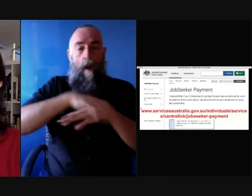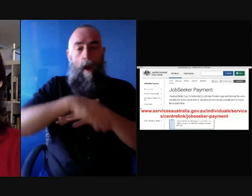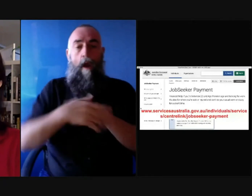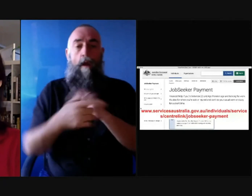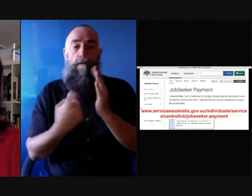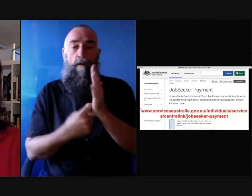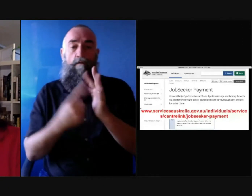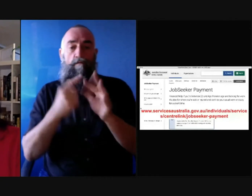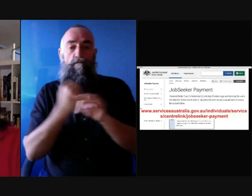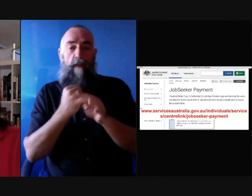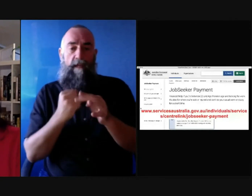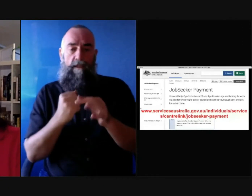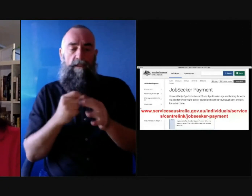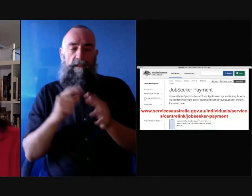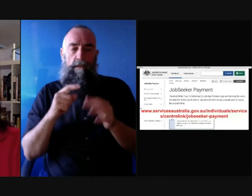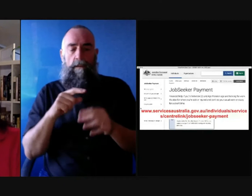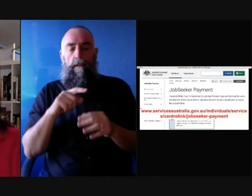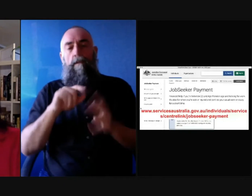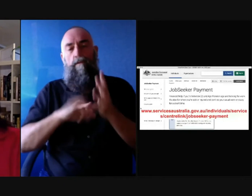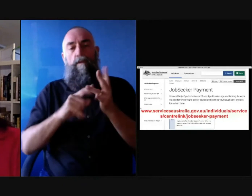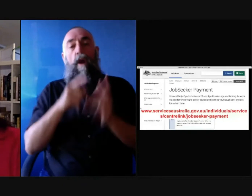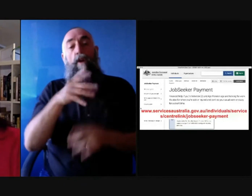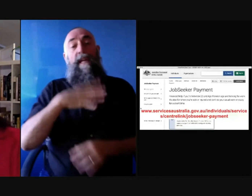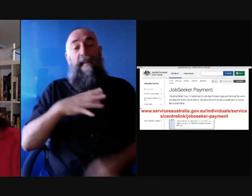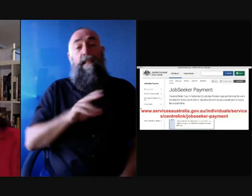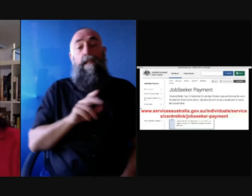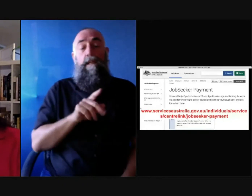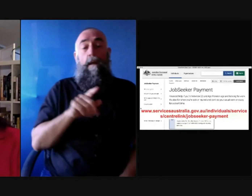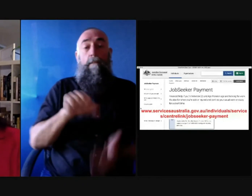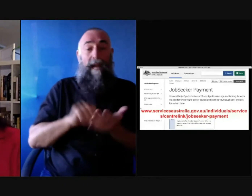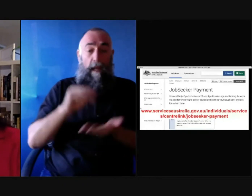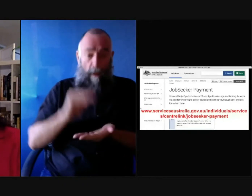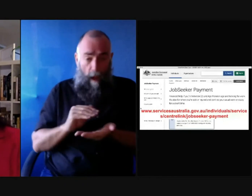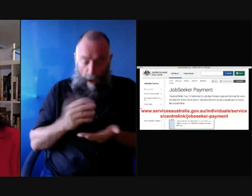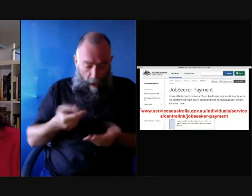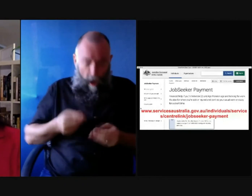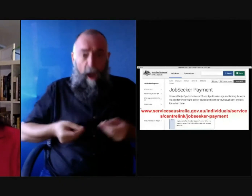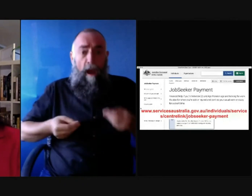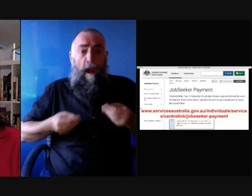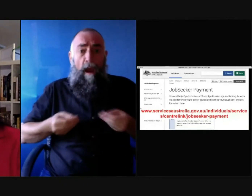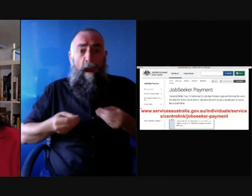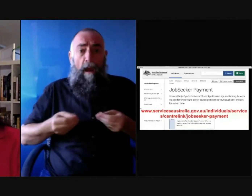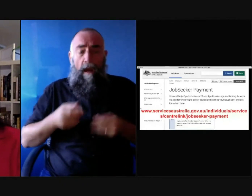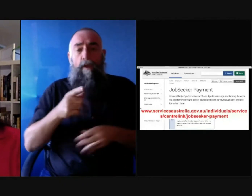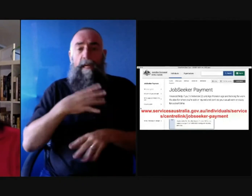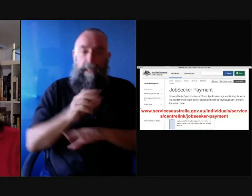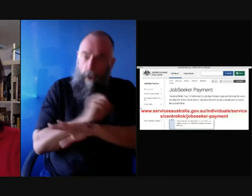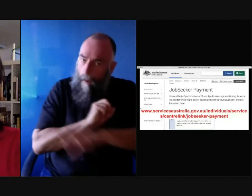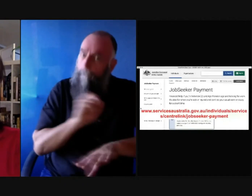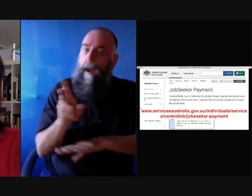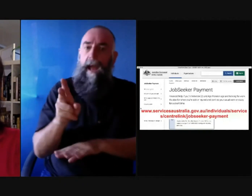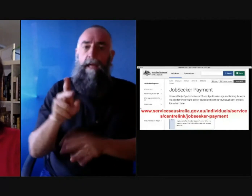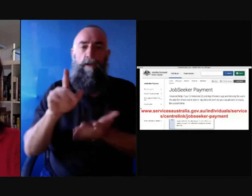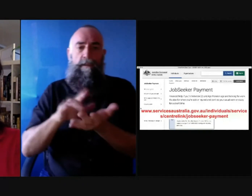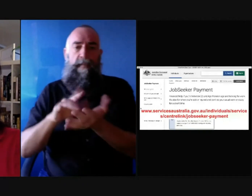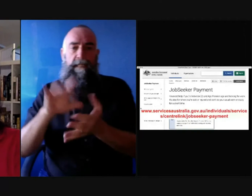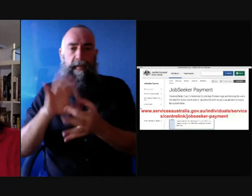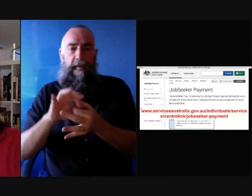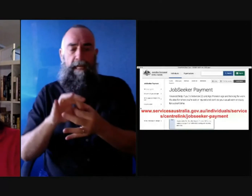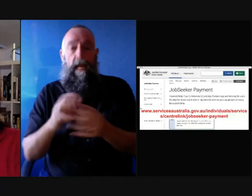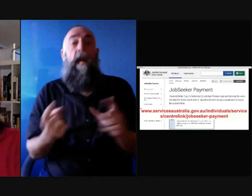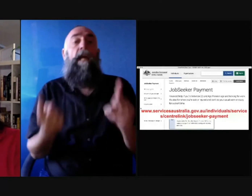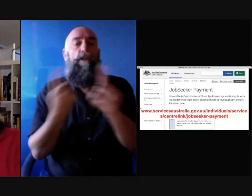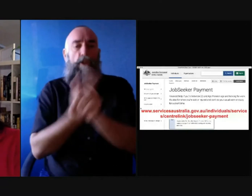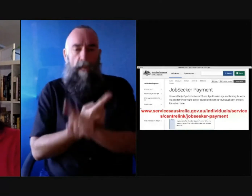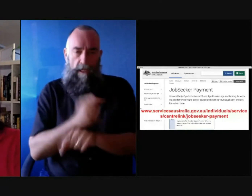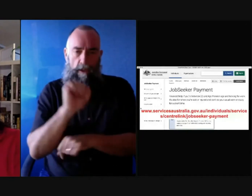that's you, go back to Centrelink and re-register or change your registration. I know